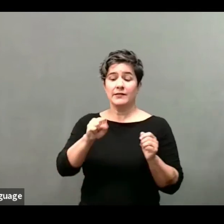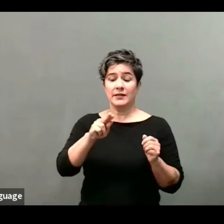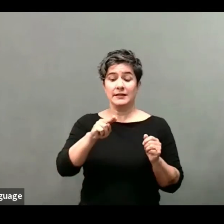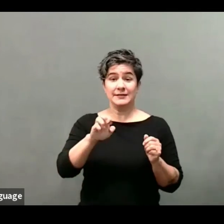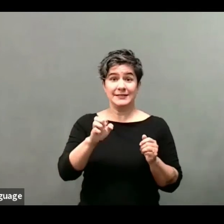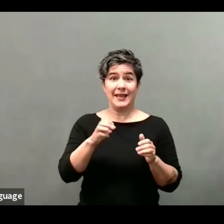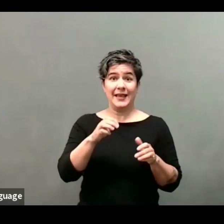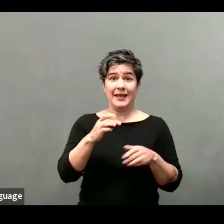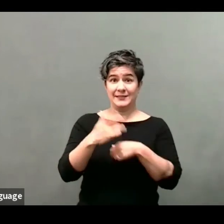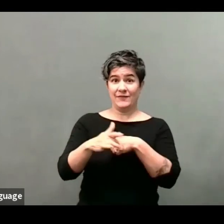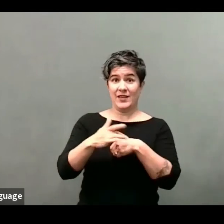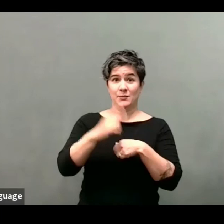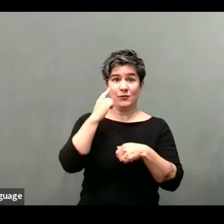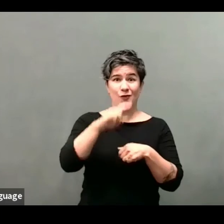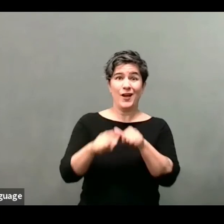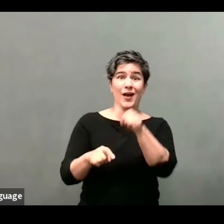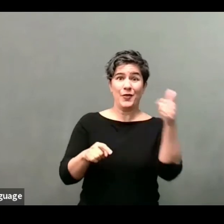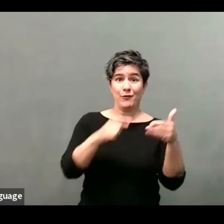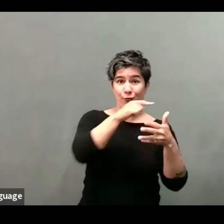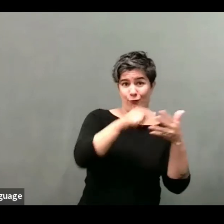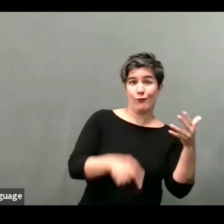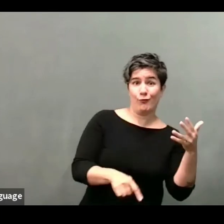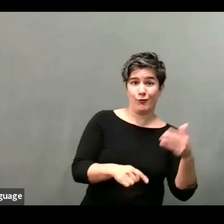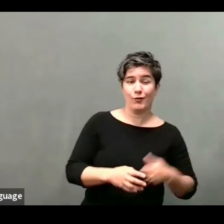It's hugely important.